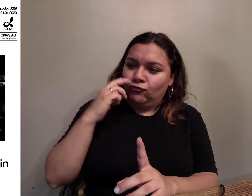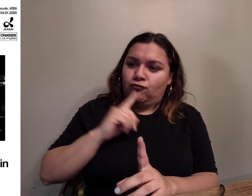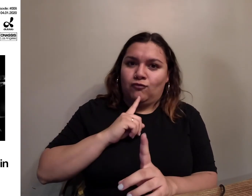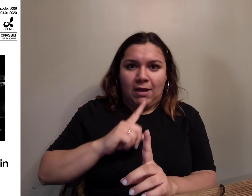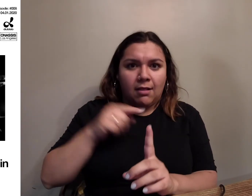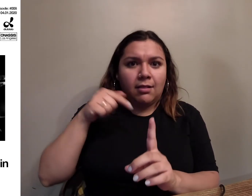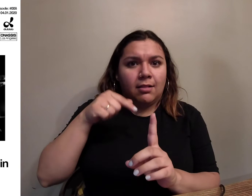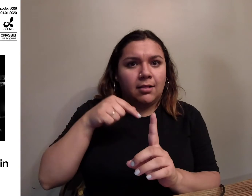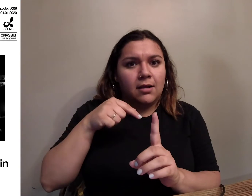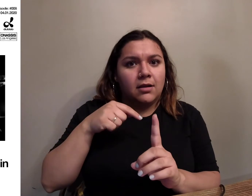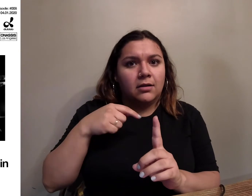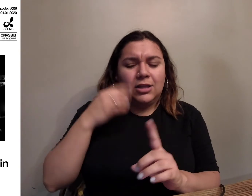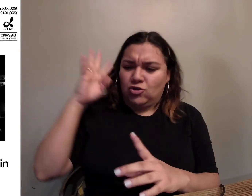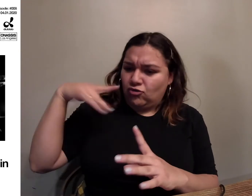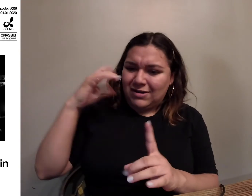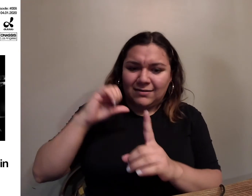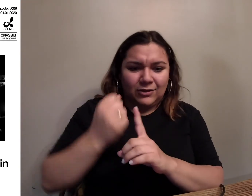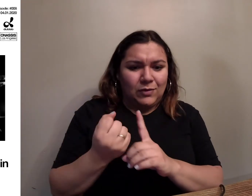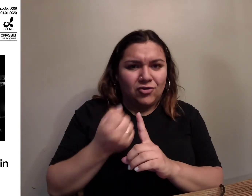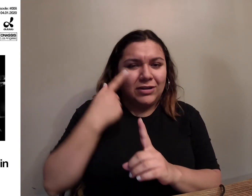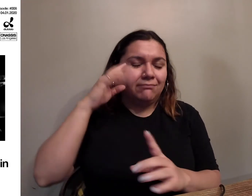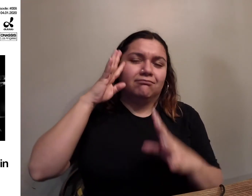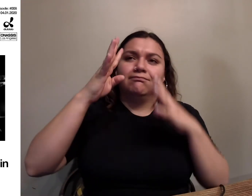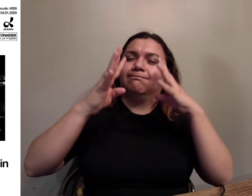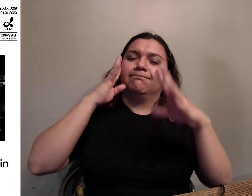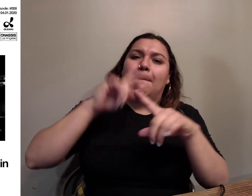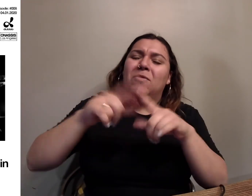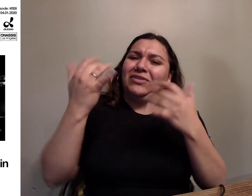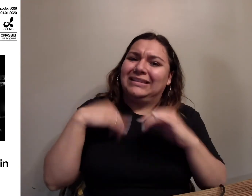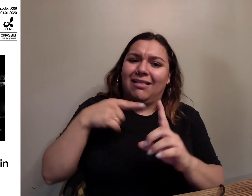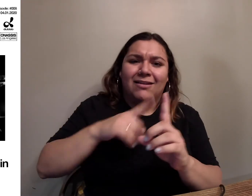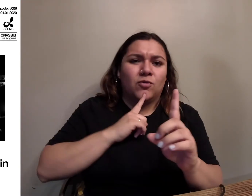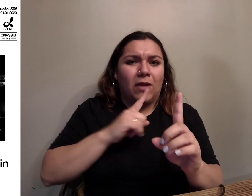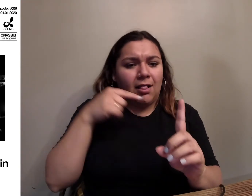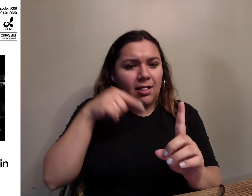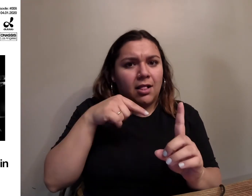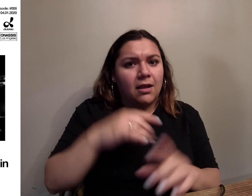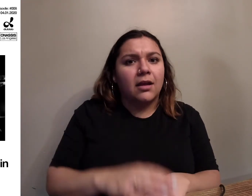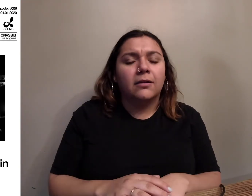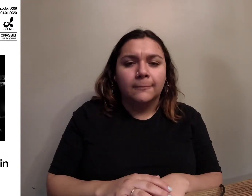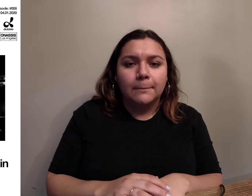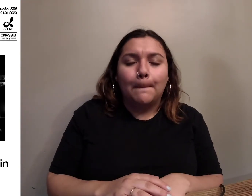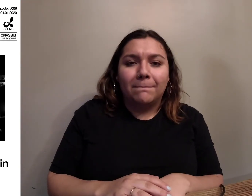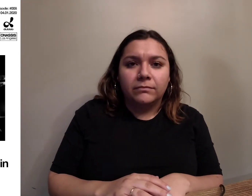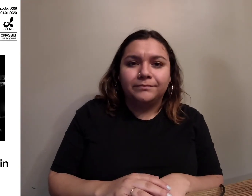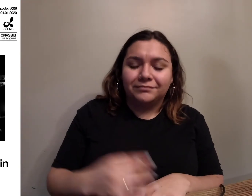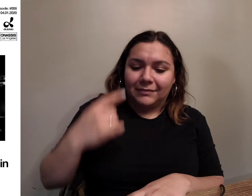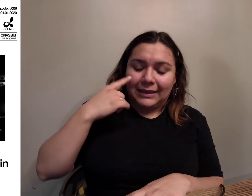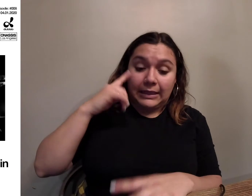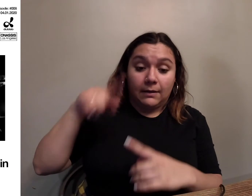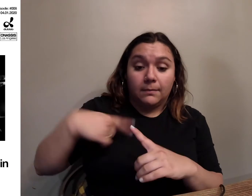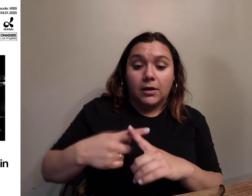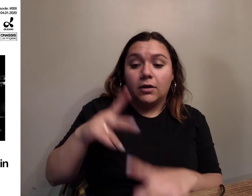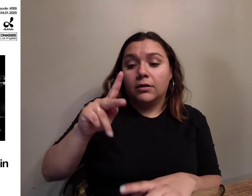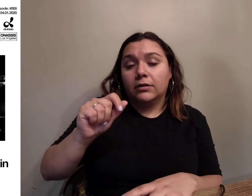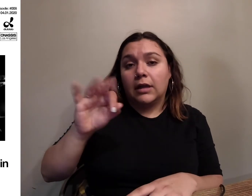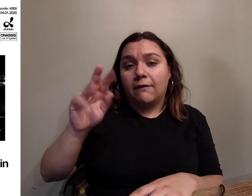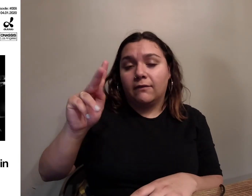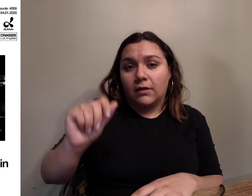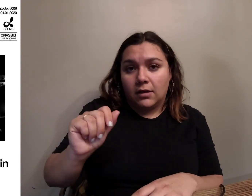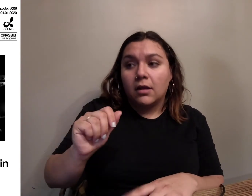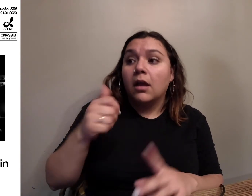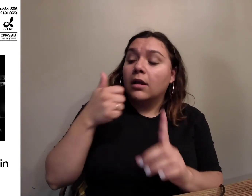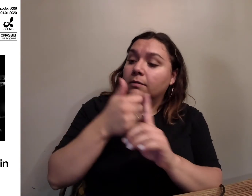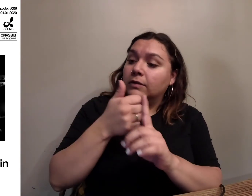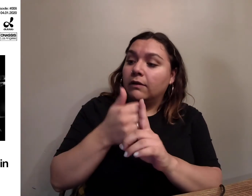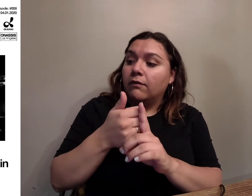absurdity of the situations that he constructs, and also profoundly funny as well. Right. The thing about Kafka is that Kafka is,